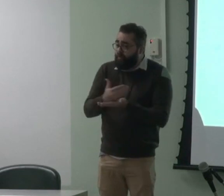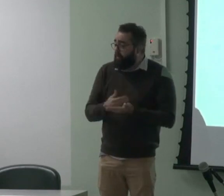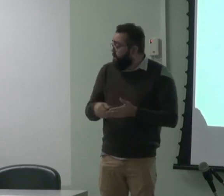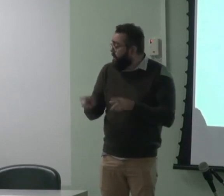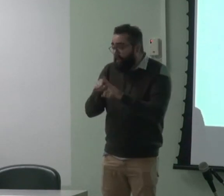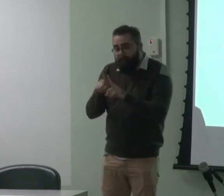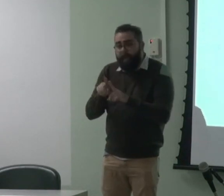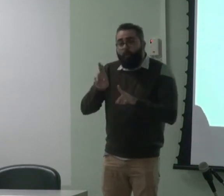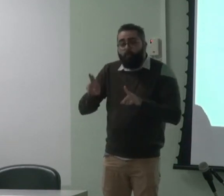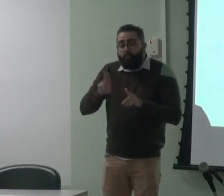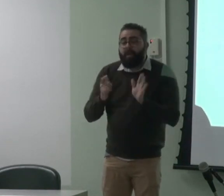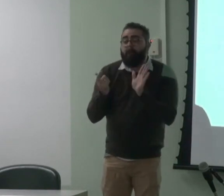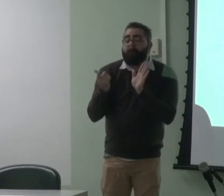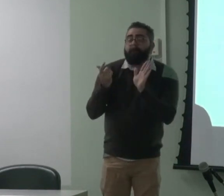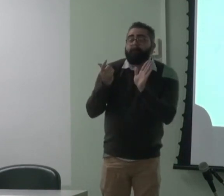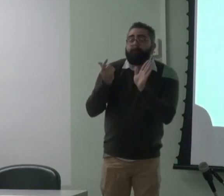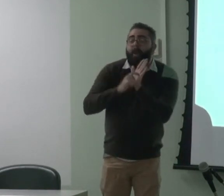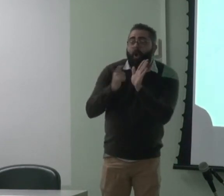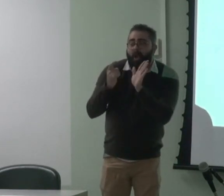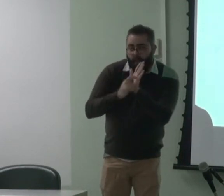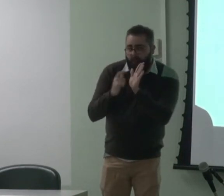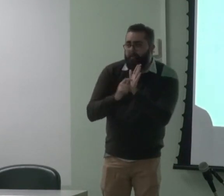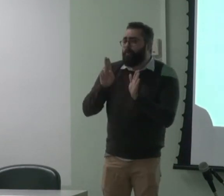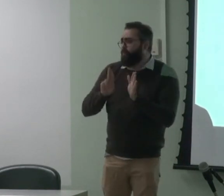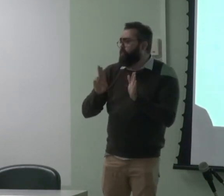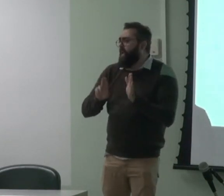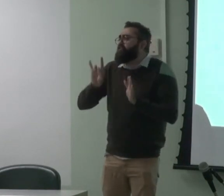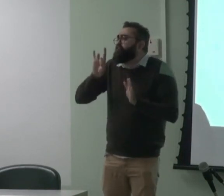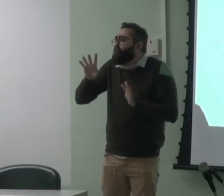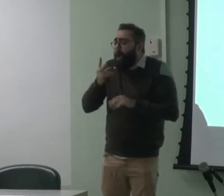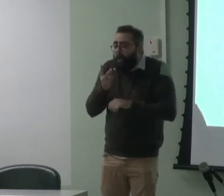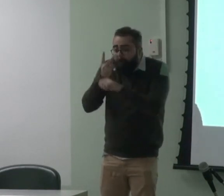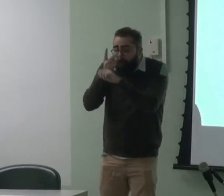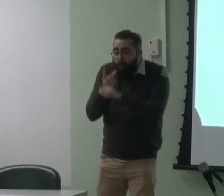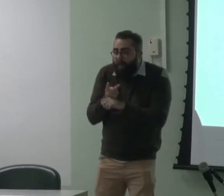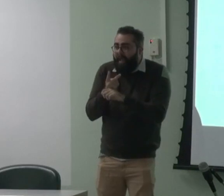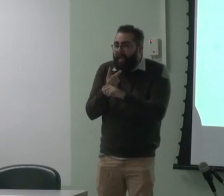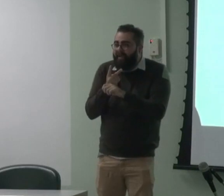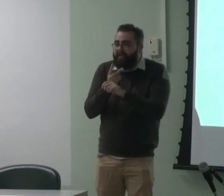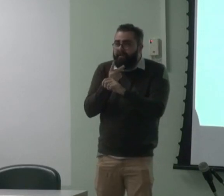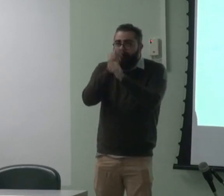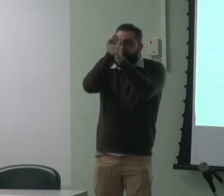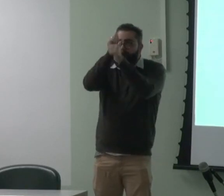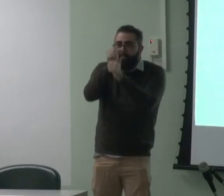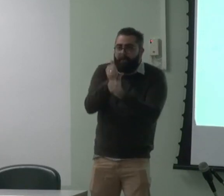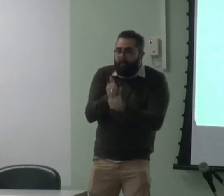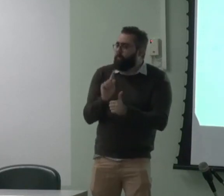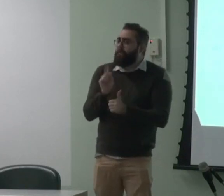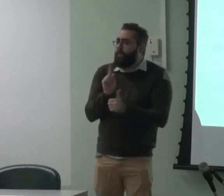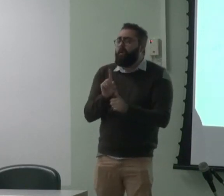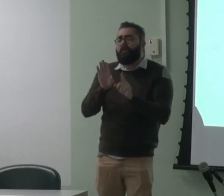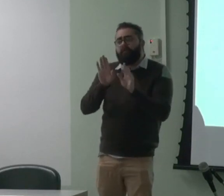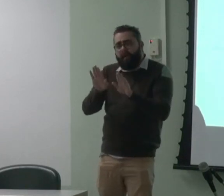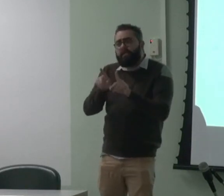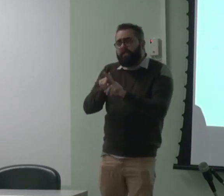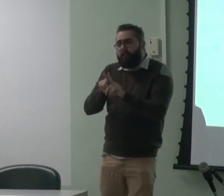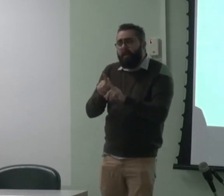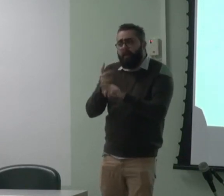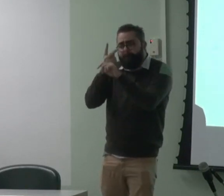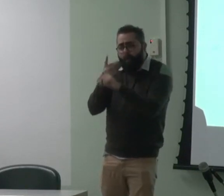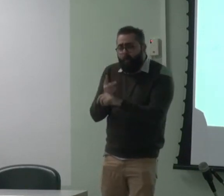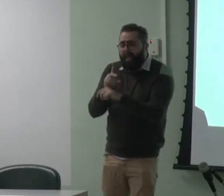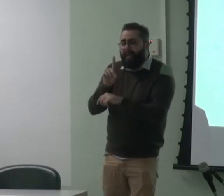pre-programmed blocks, not only for looking for errors, but also to actually search the data,